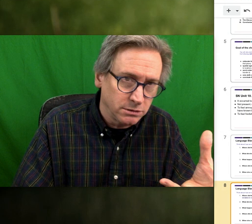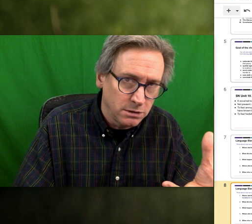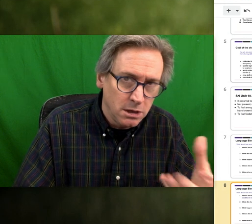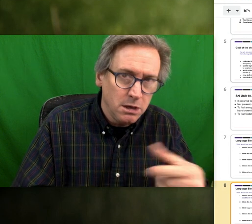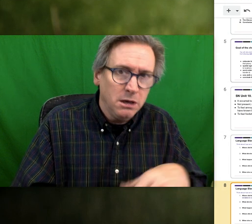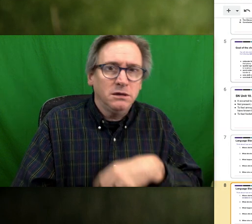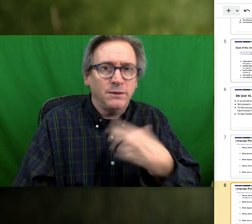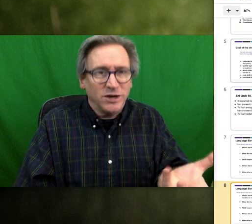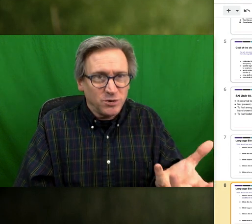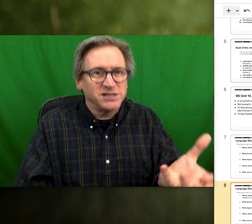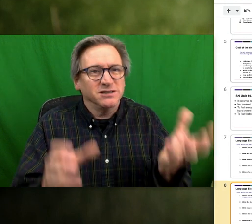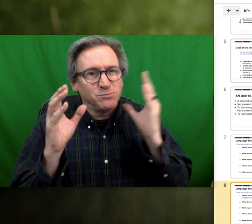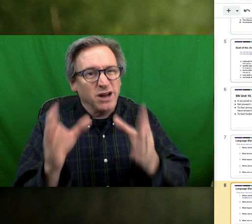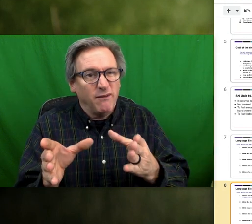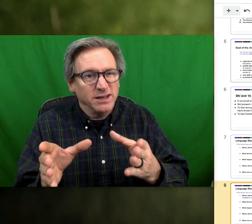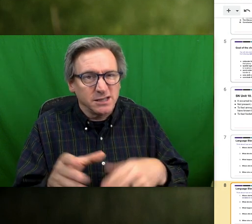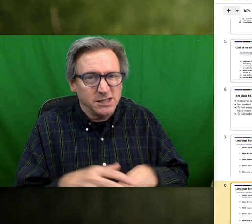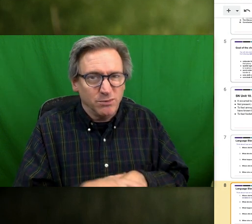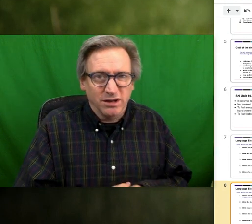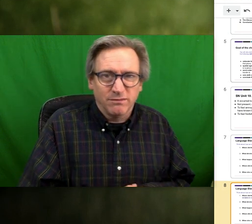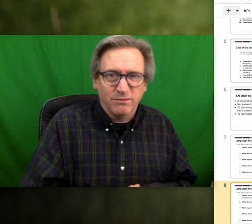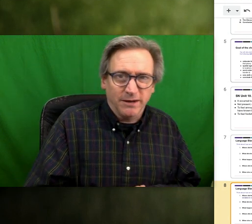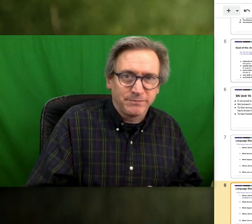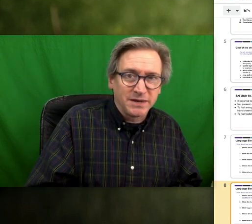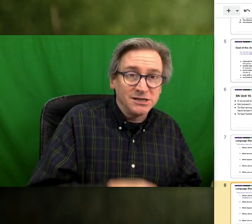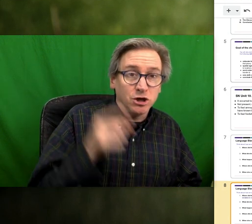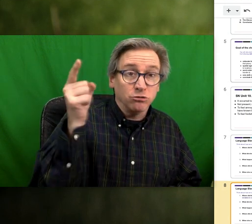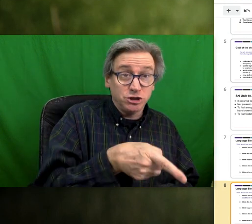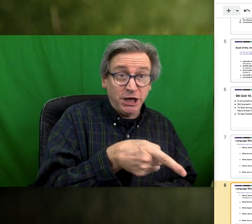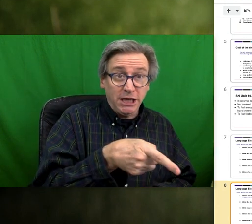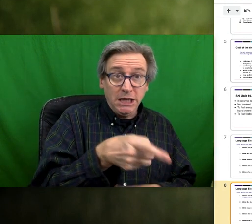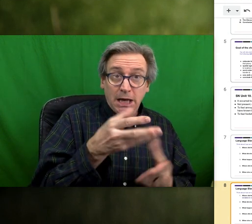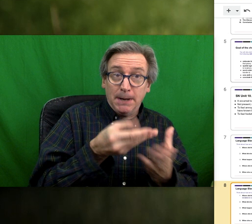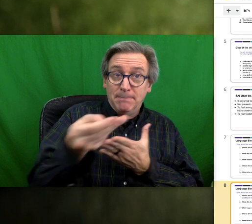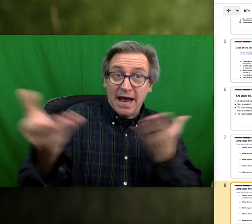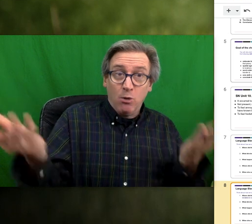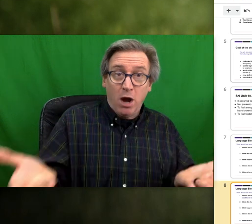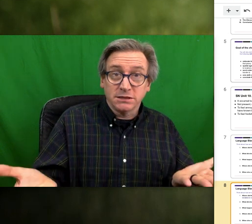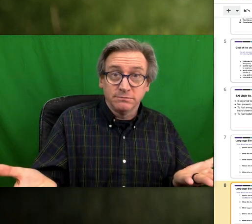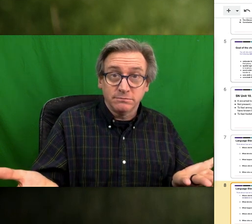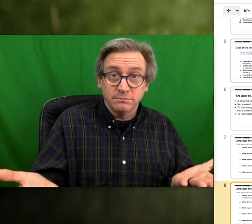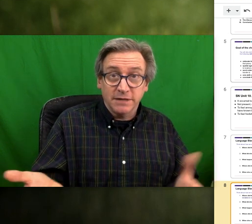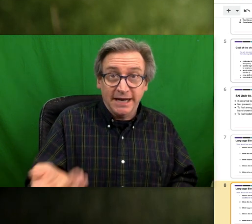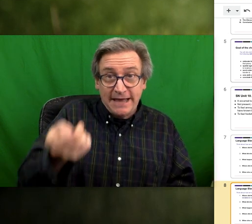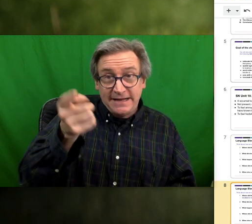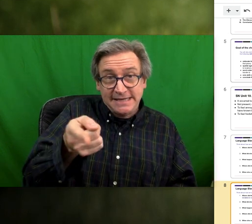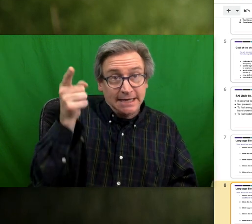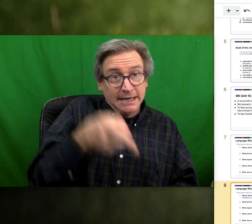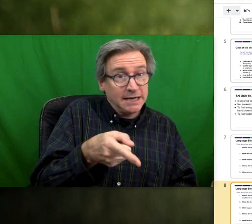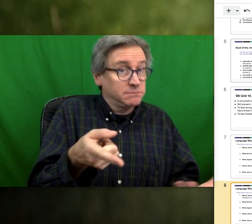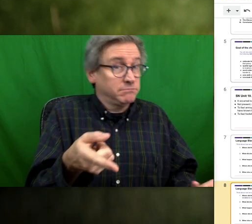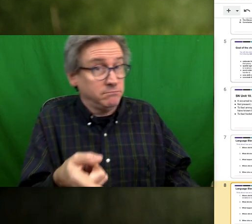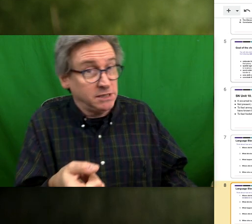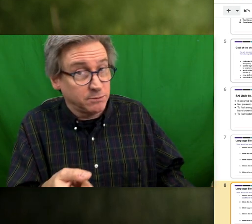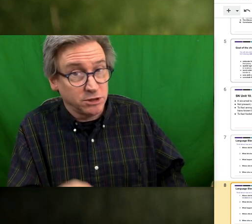question. WH question is pretty obvious because you put the thing. So she by what? And again, that second